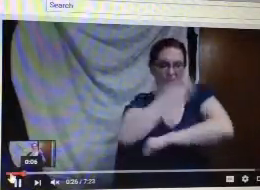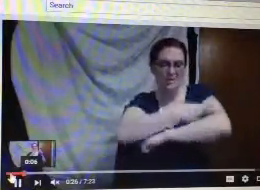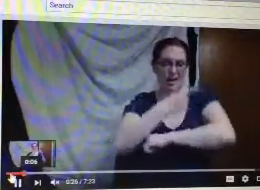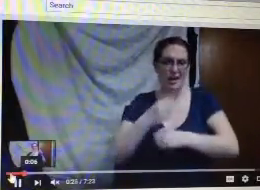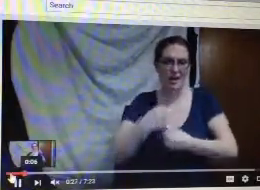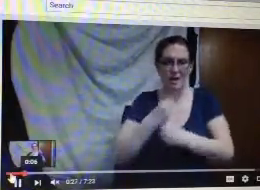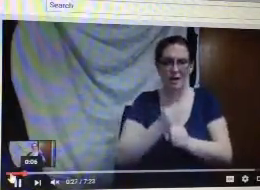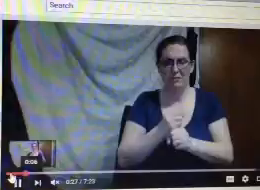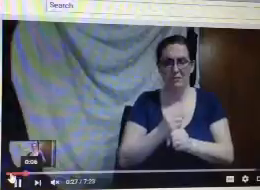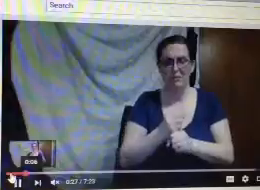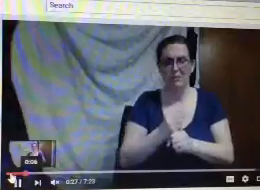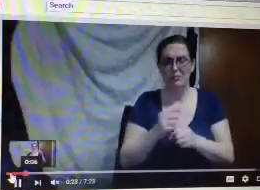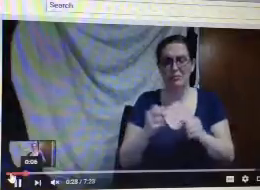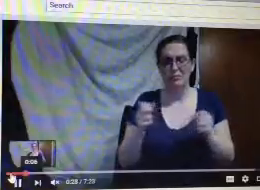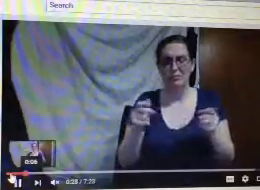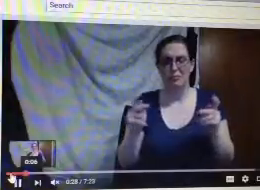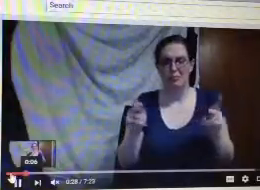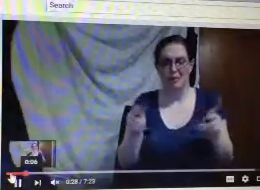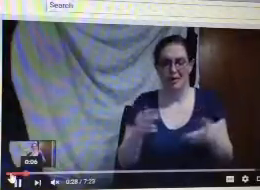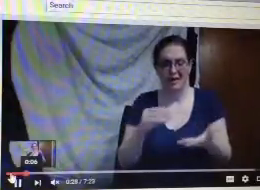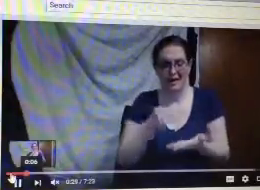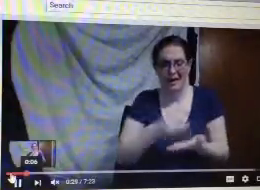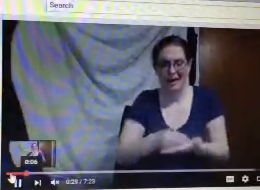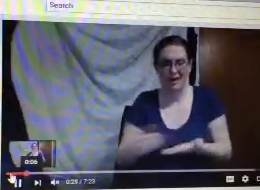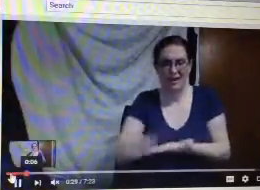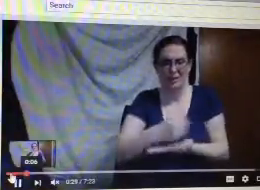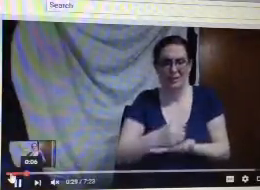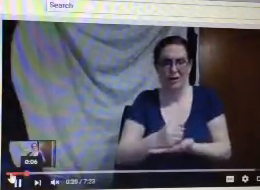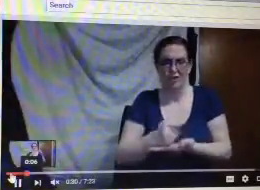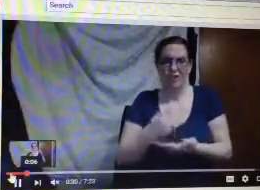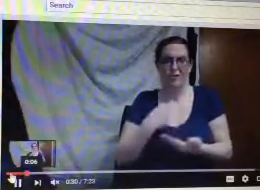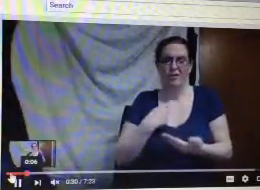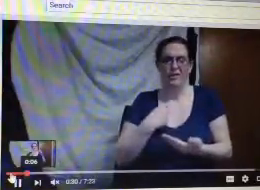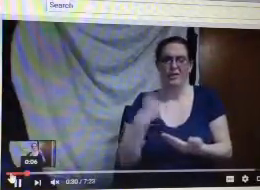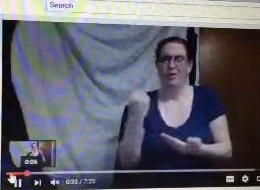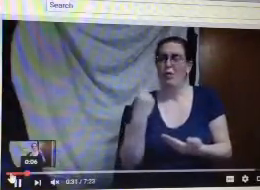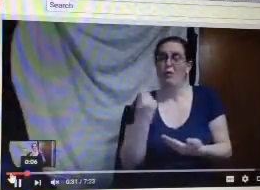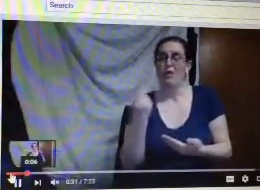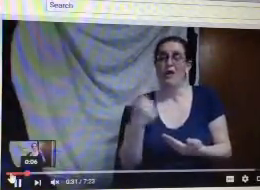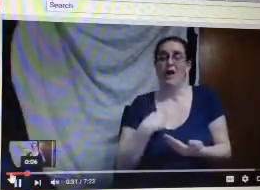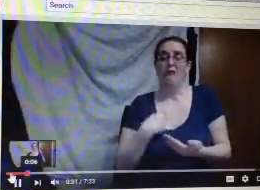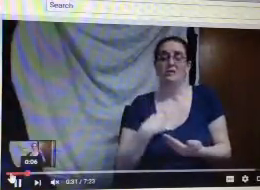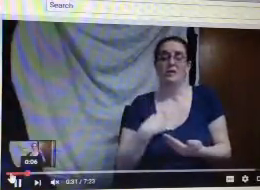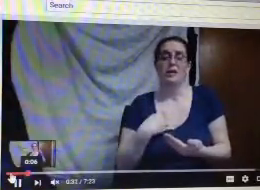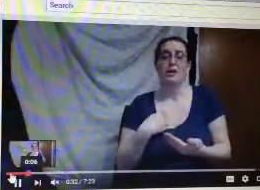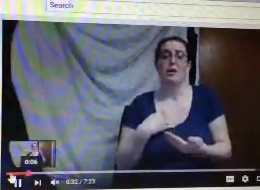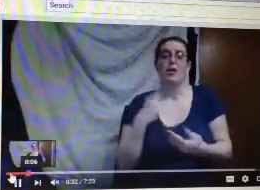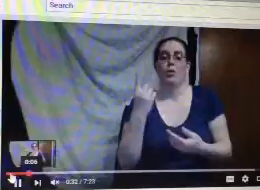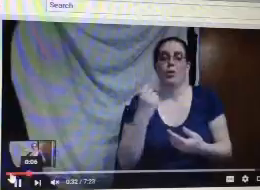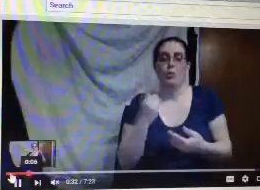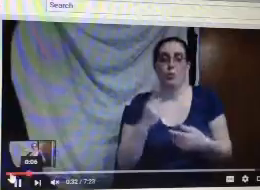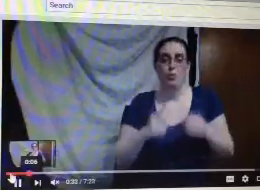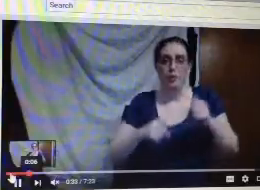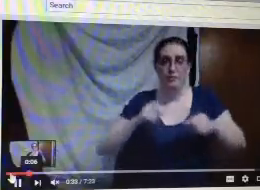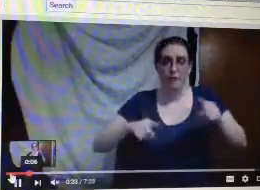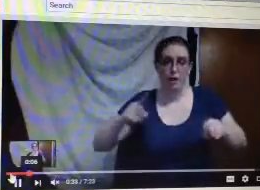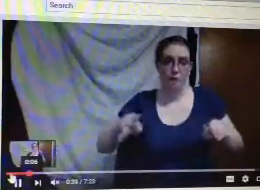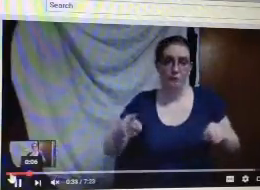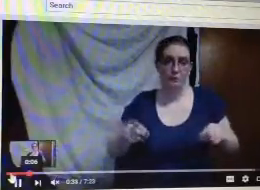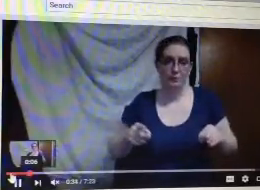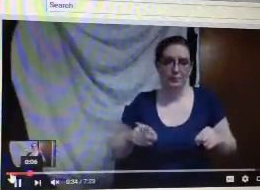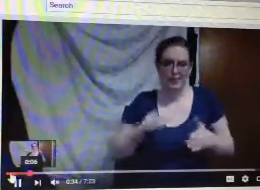like, on the second day they make people's income is what they only